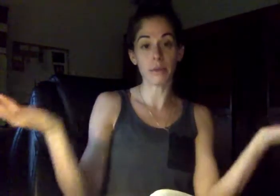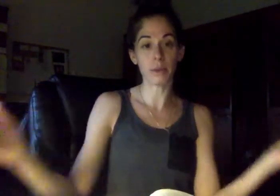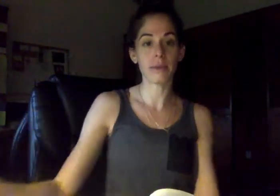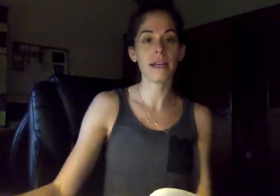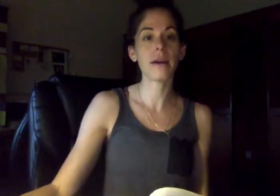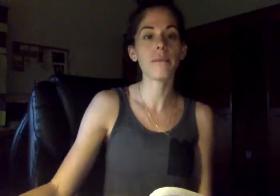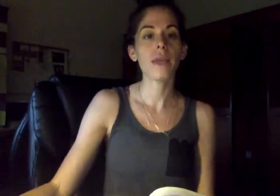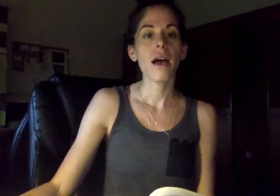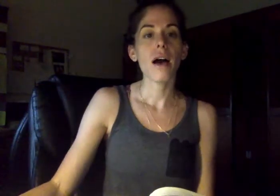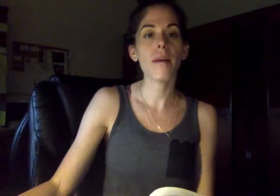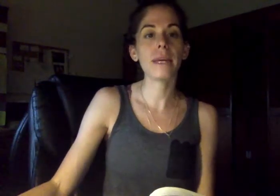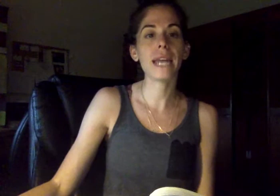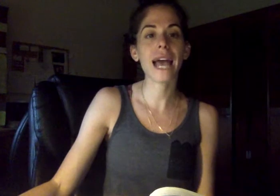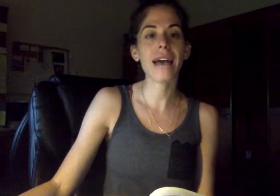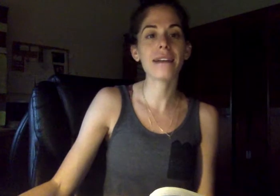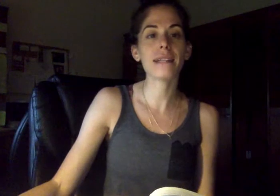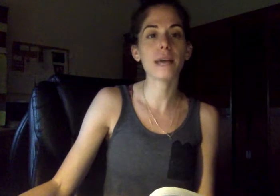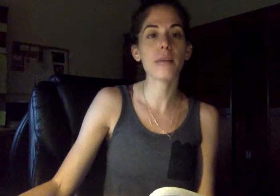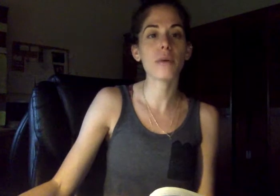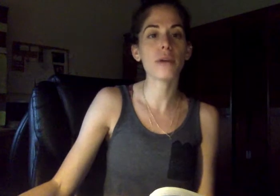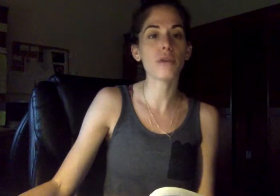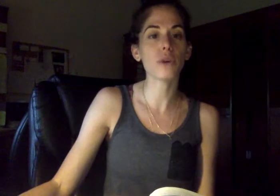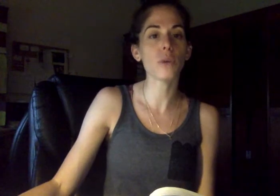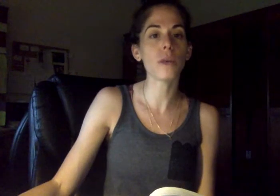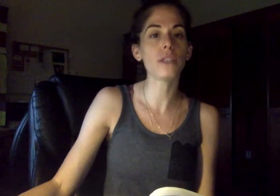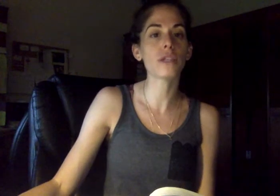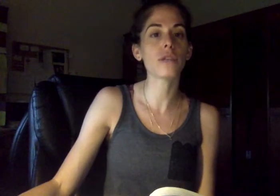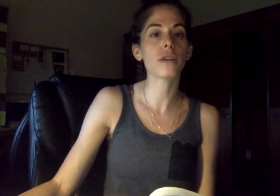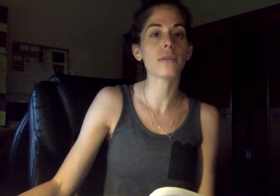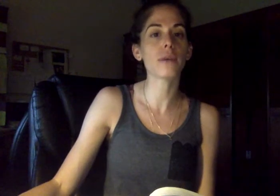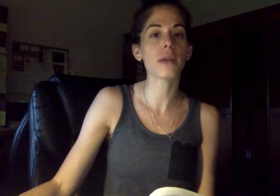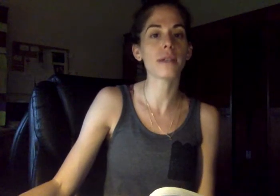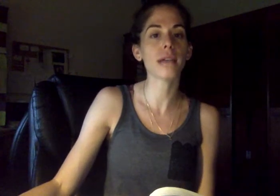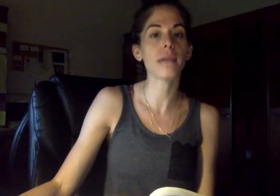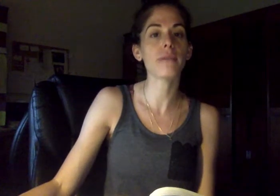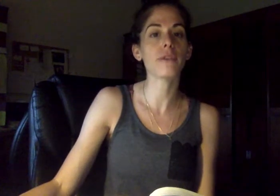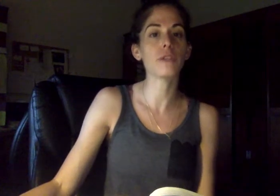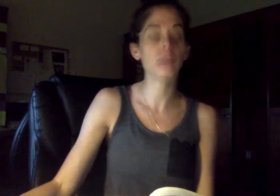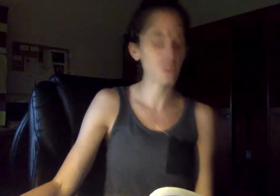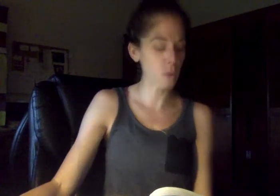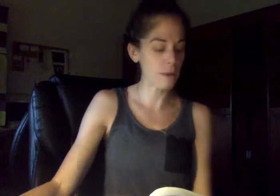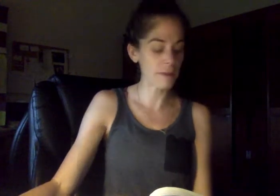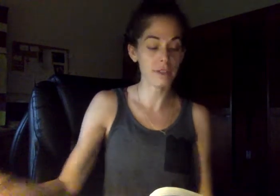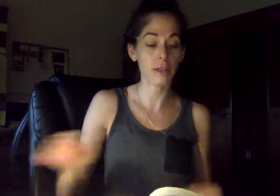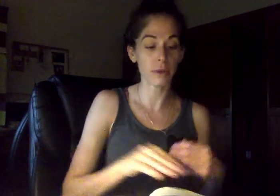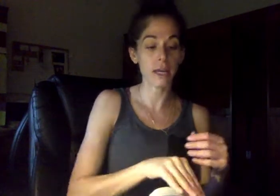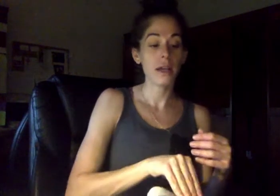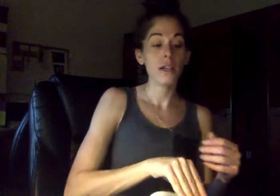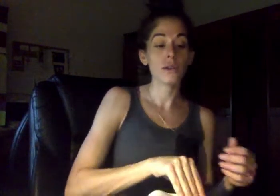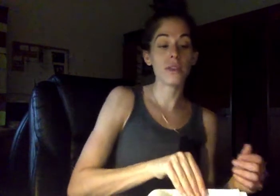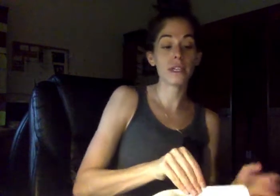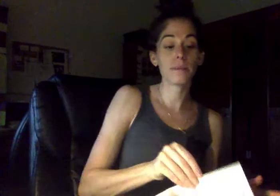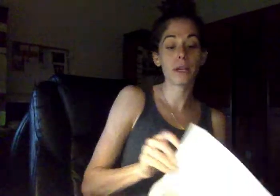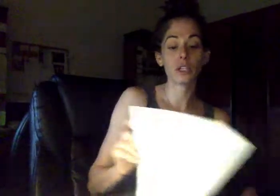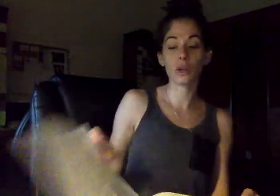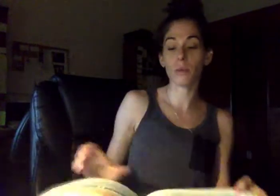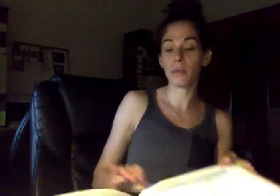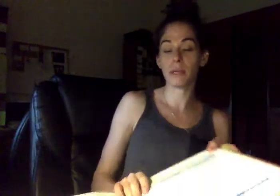right now, and it has a pronoun drill. What is the correct pronoun sign? Refer to page 153. So this picture would be